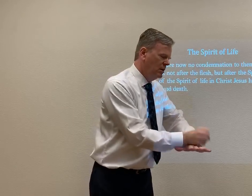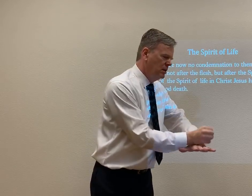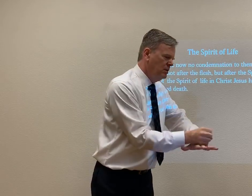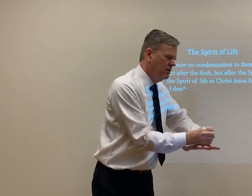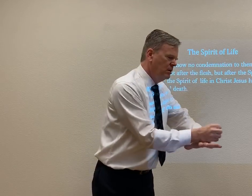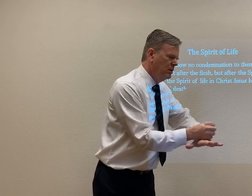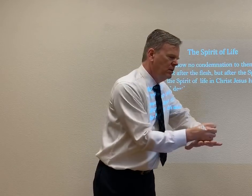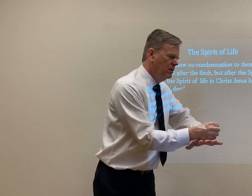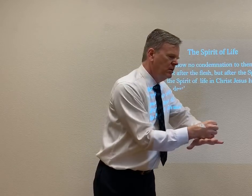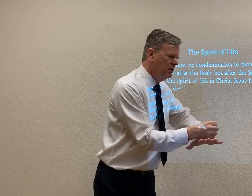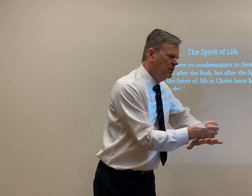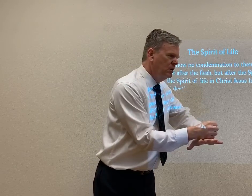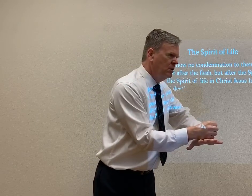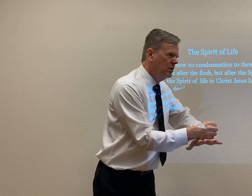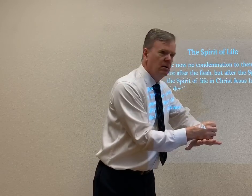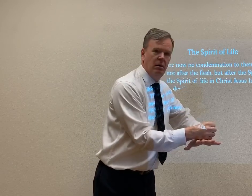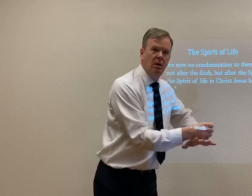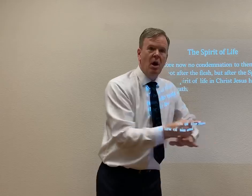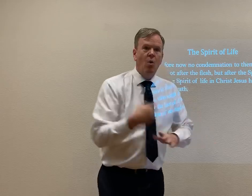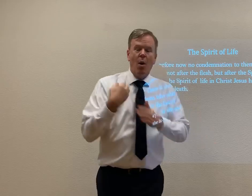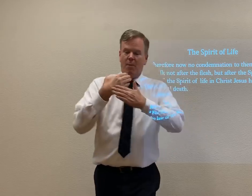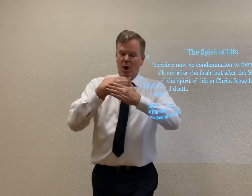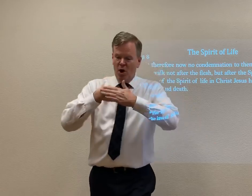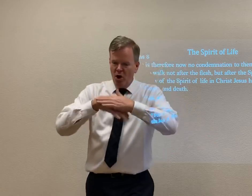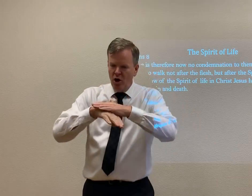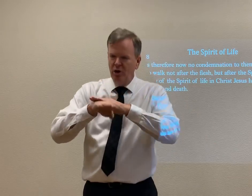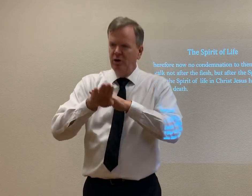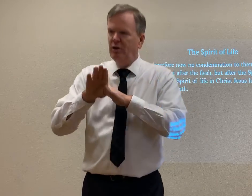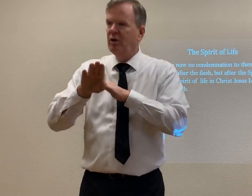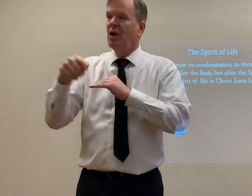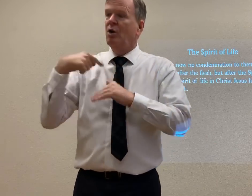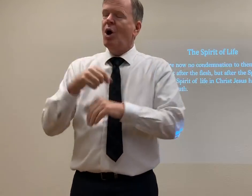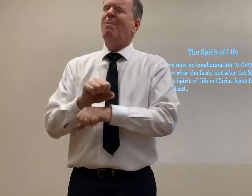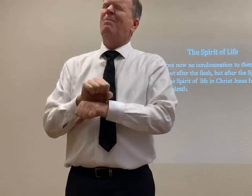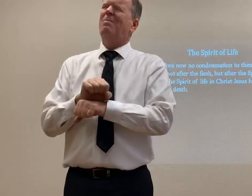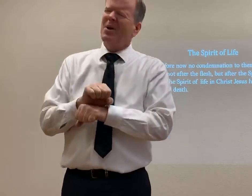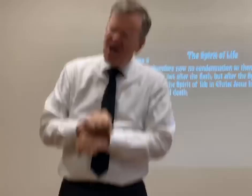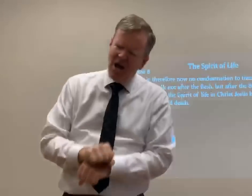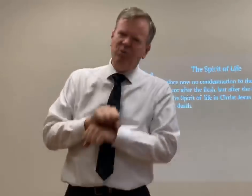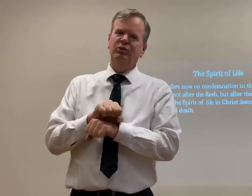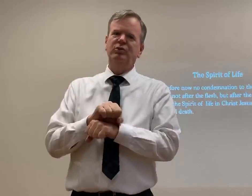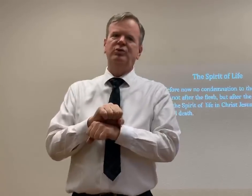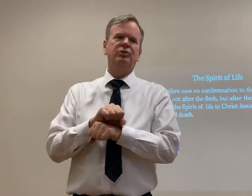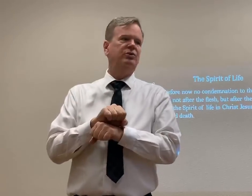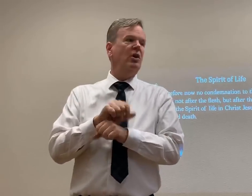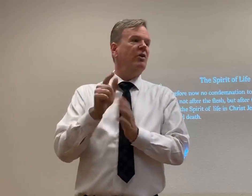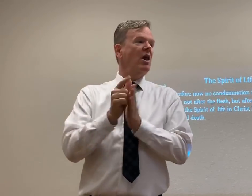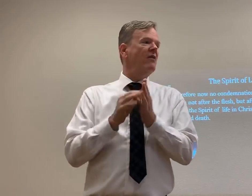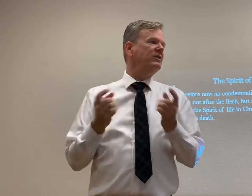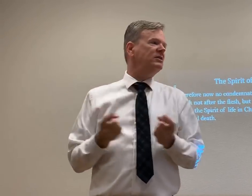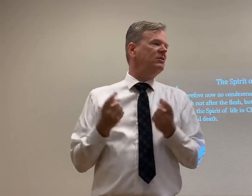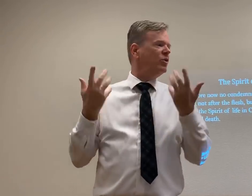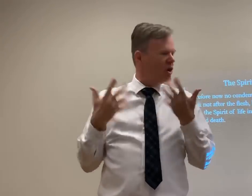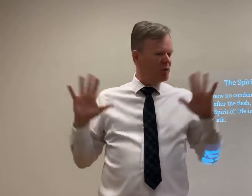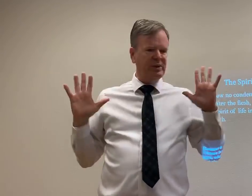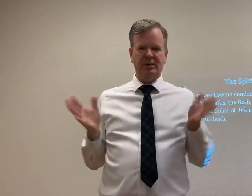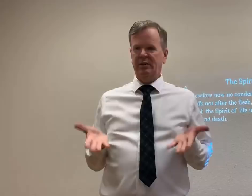eventually come back down to the ground. We are born right? And by virtue of being born into this